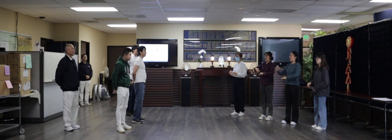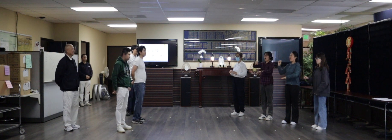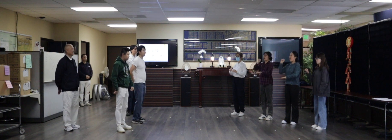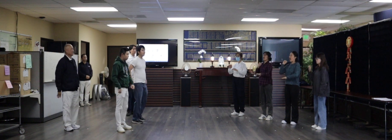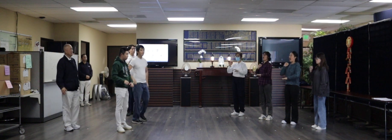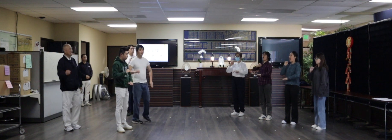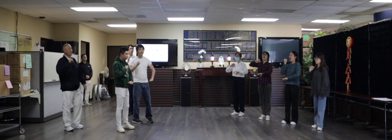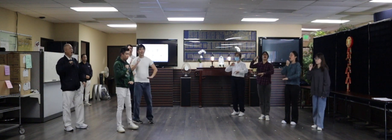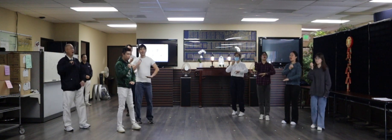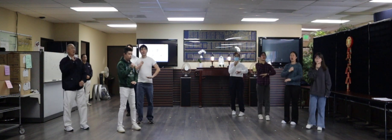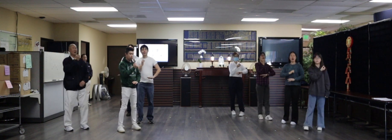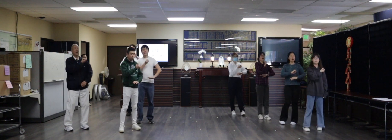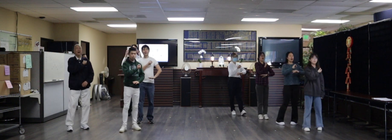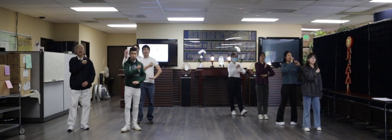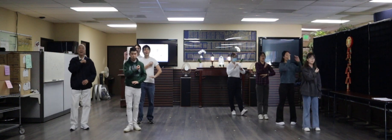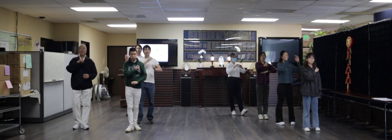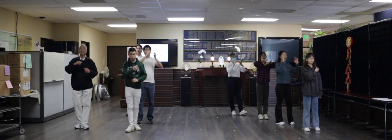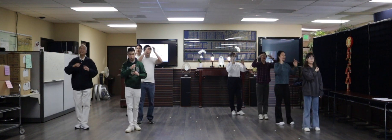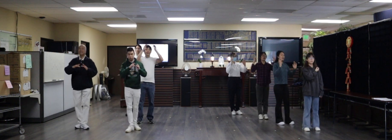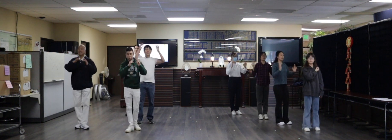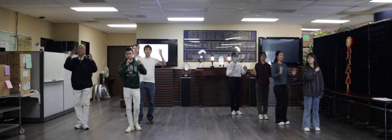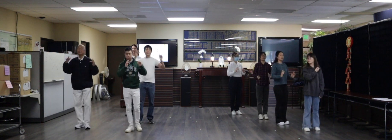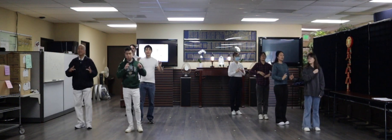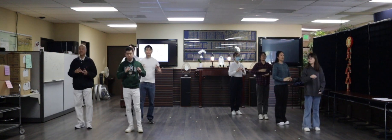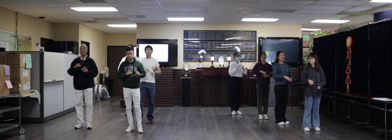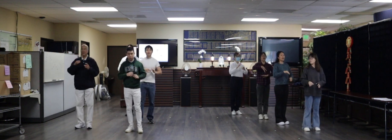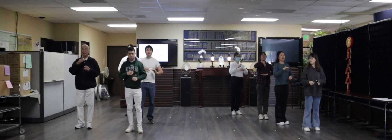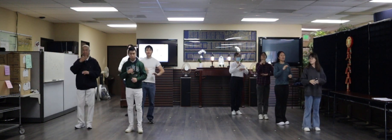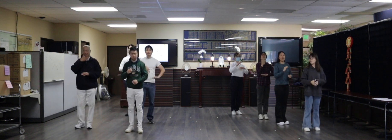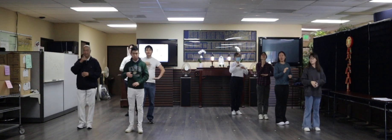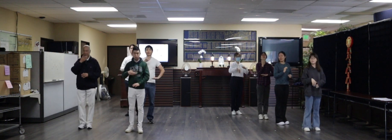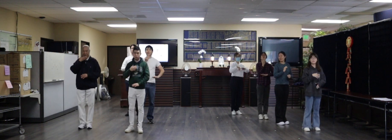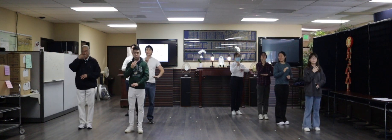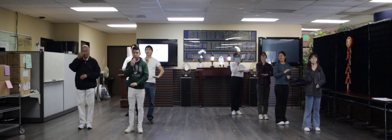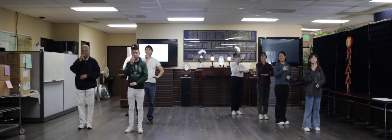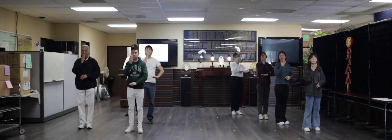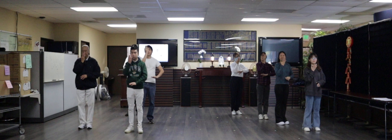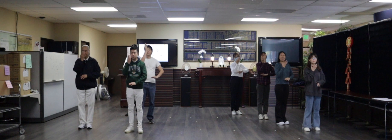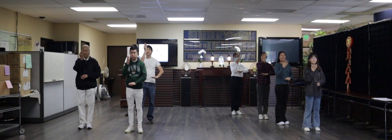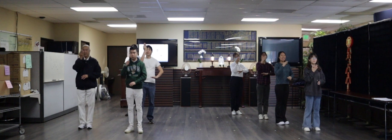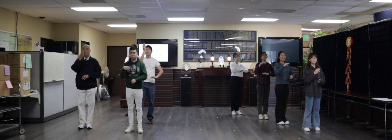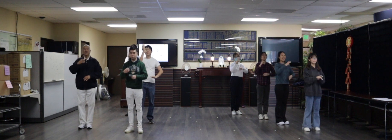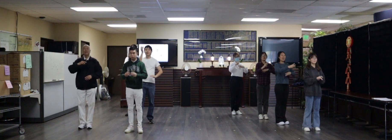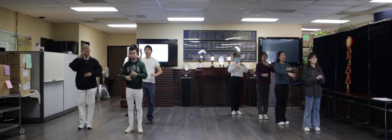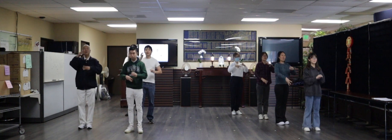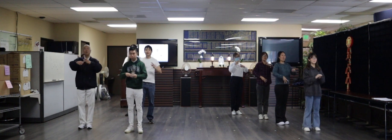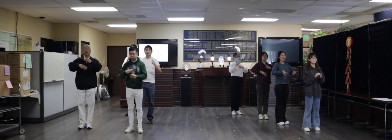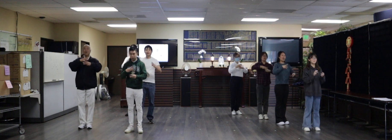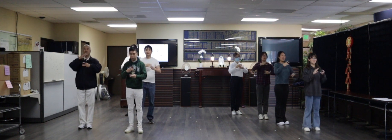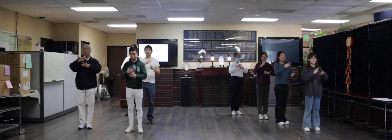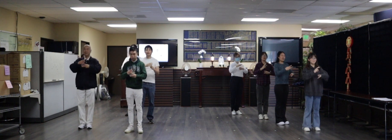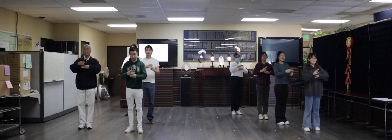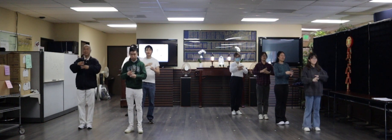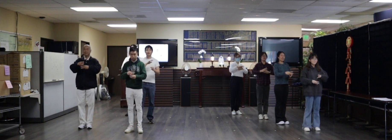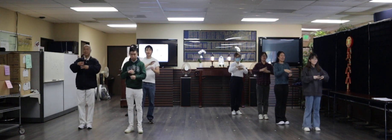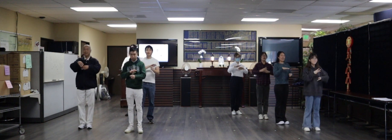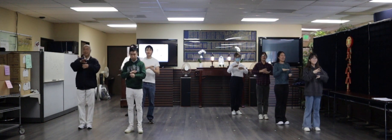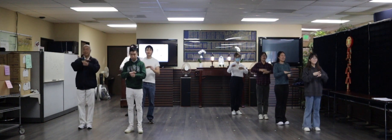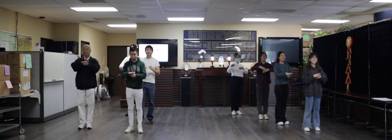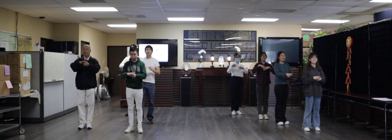If our hearts feel grateful The world is